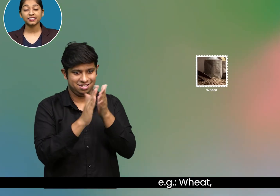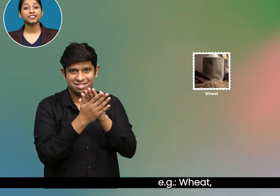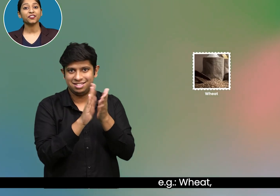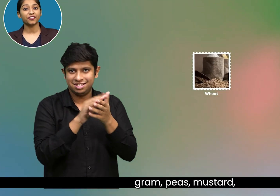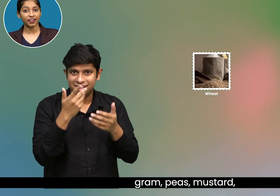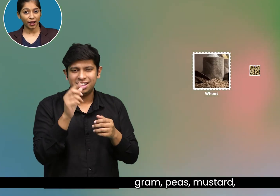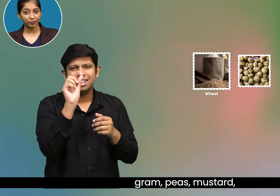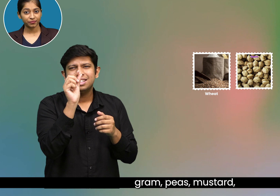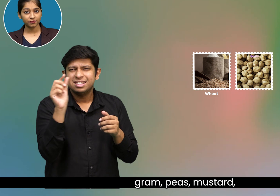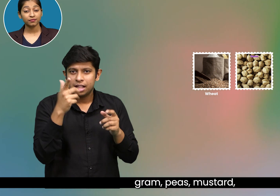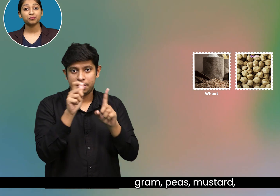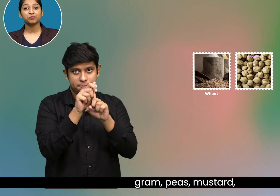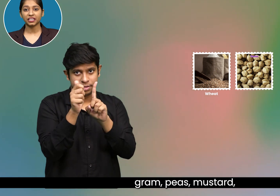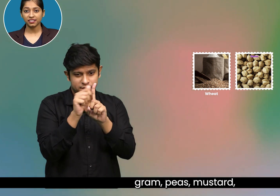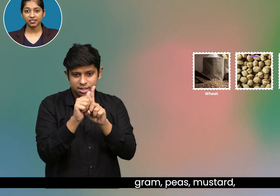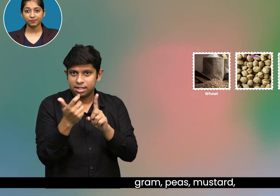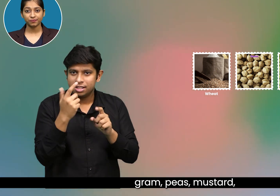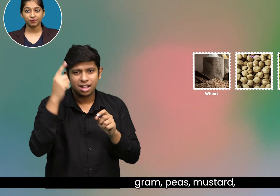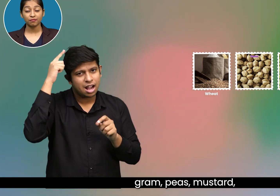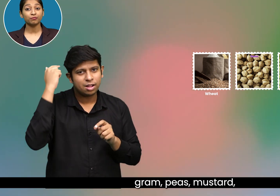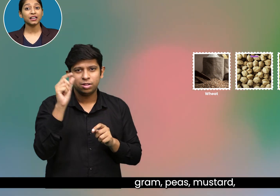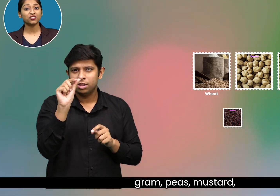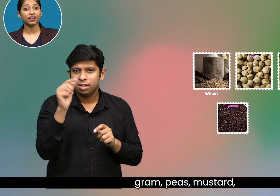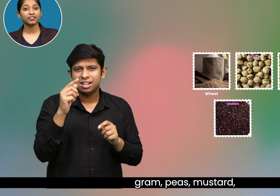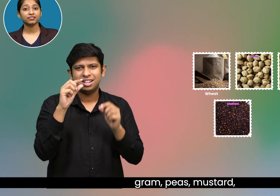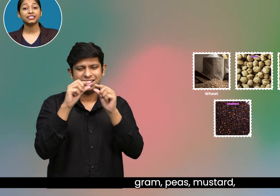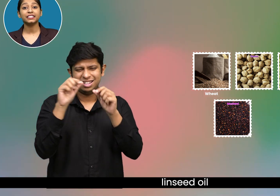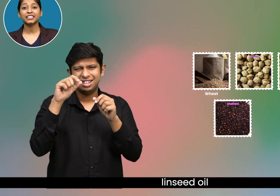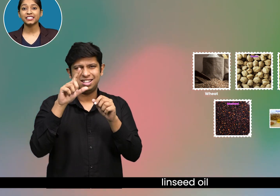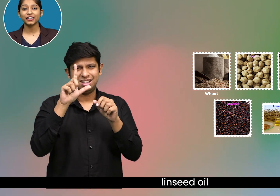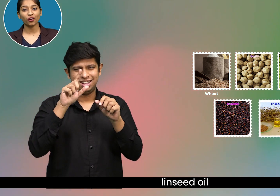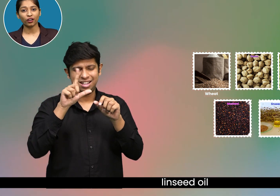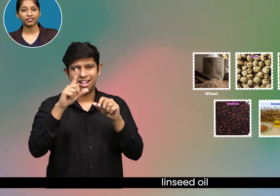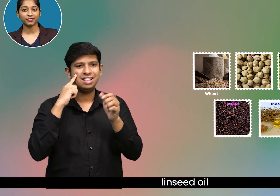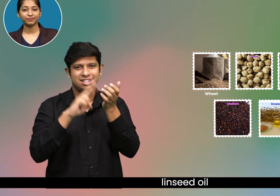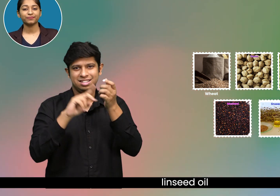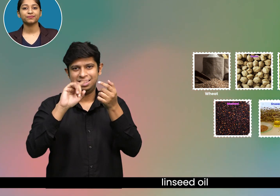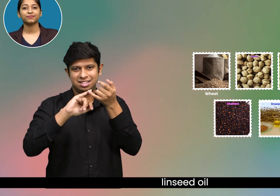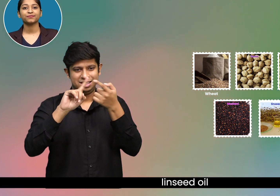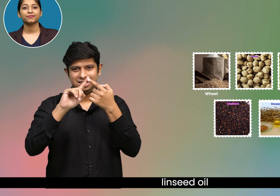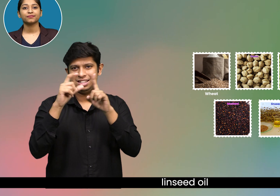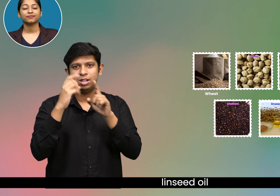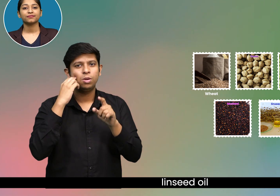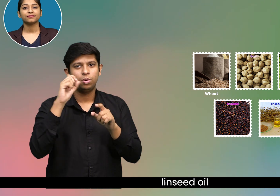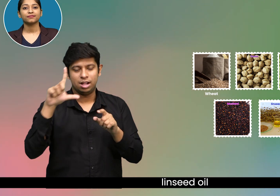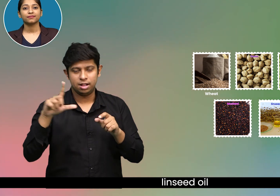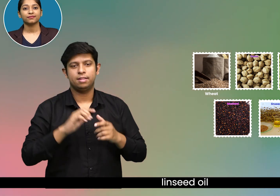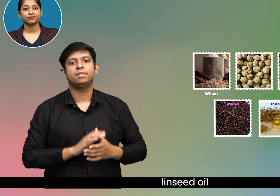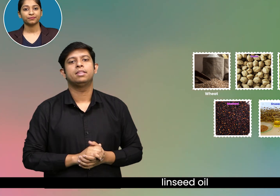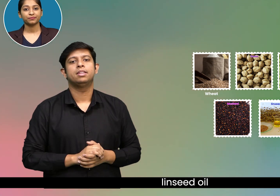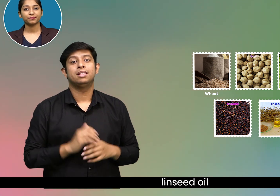wheat, gram, peas, mustard, linseed oil.